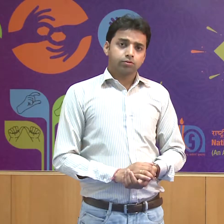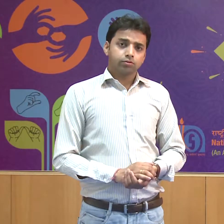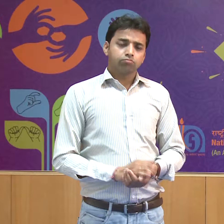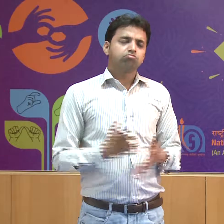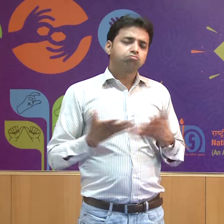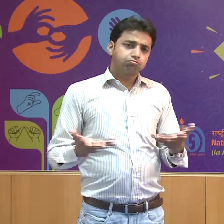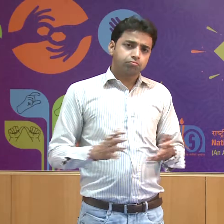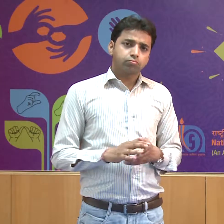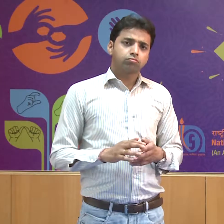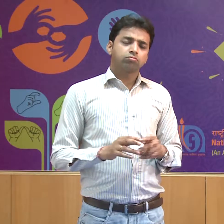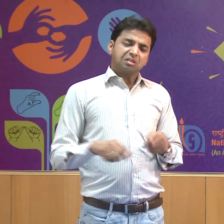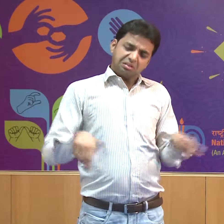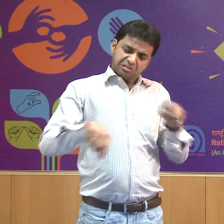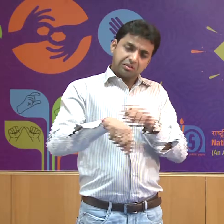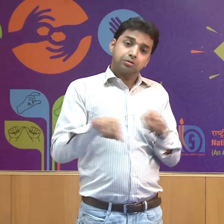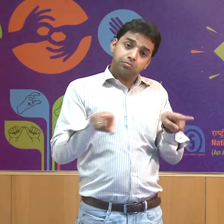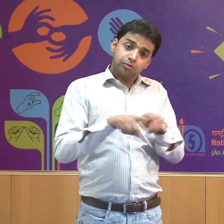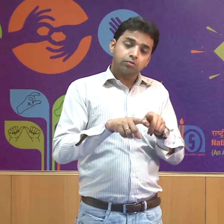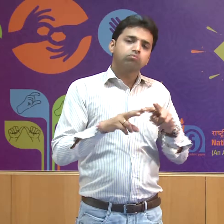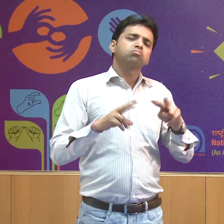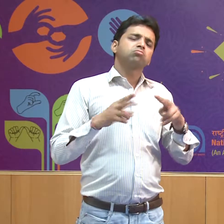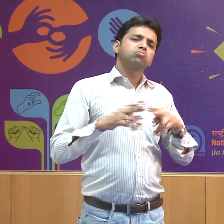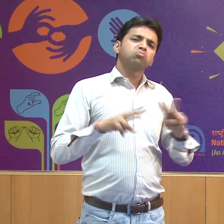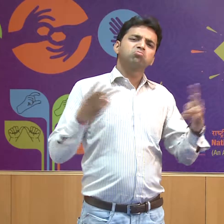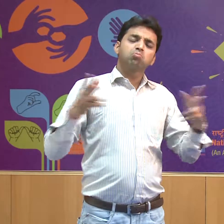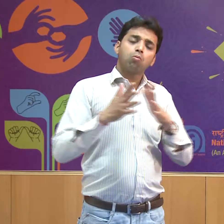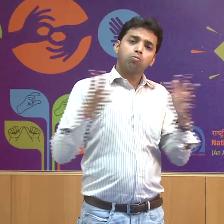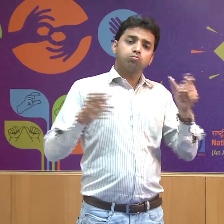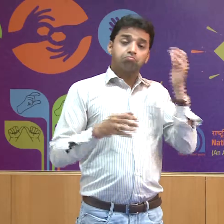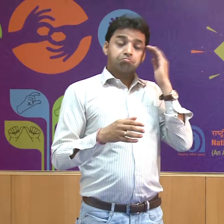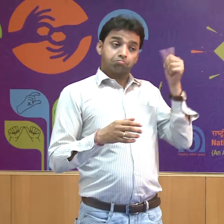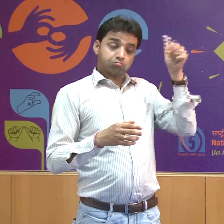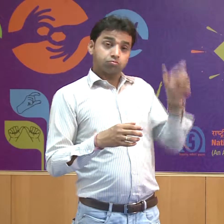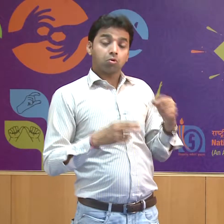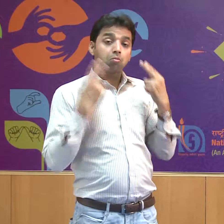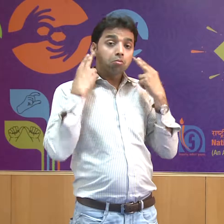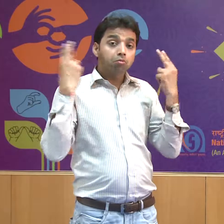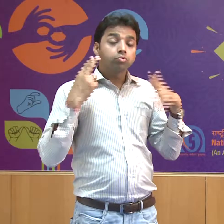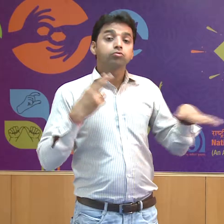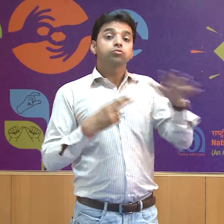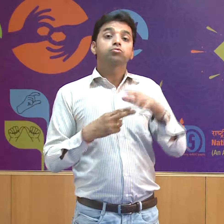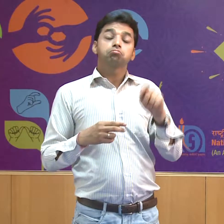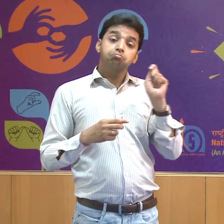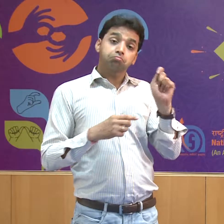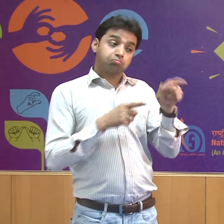However, at the same time, many Indian scholars also become famous for their works.